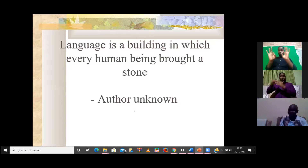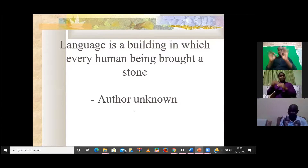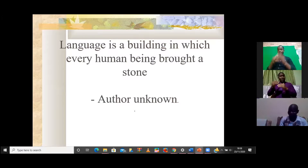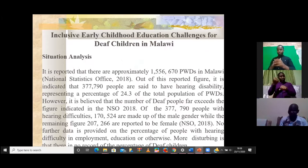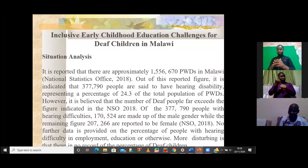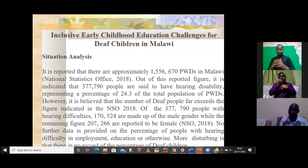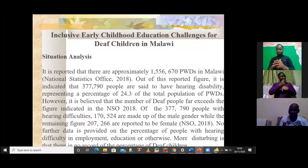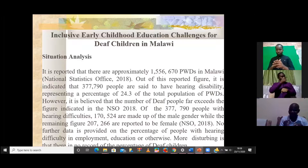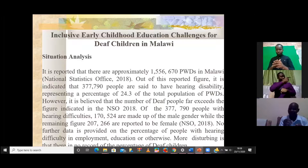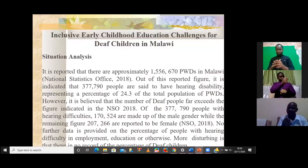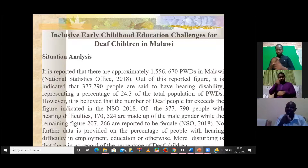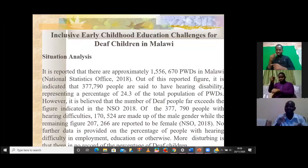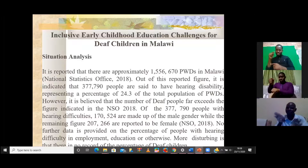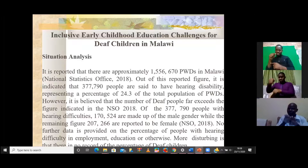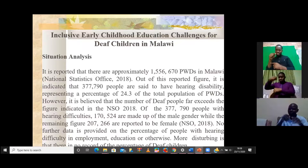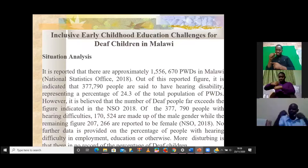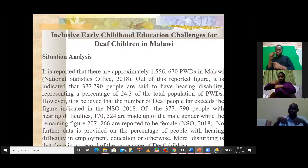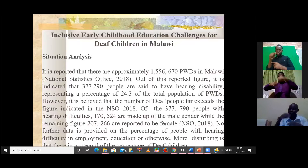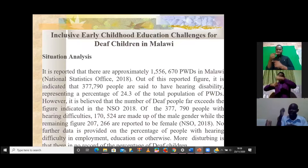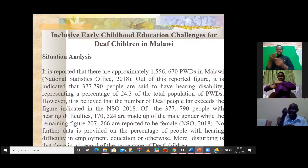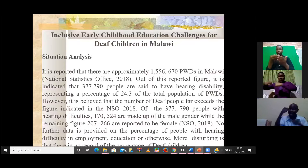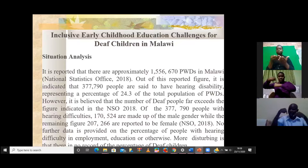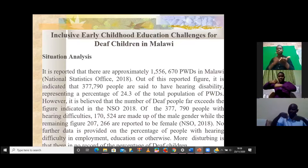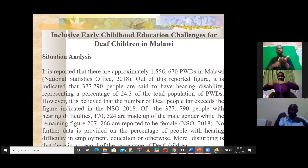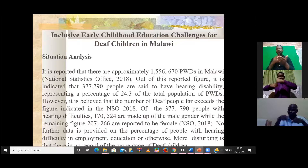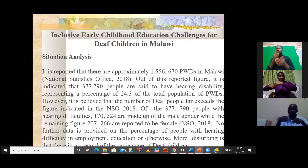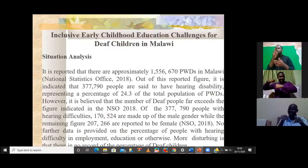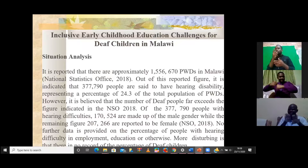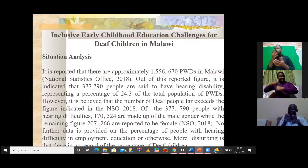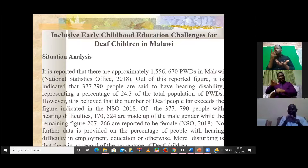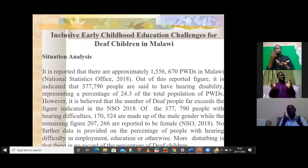And this was written by unknown.